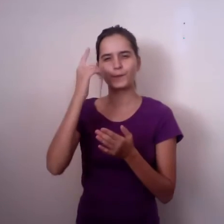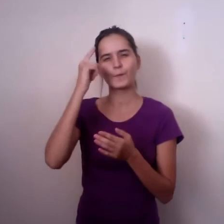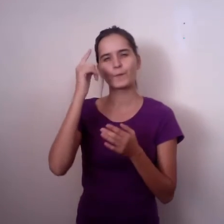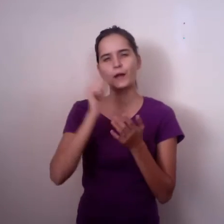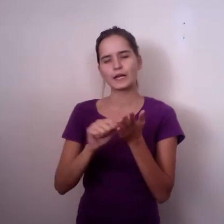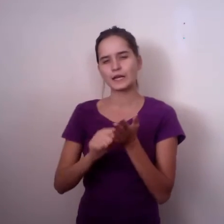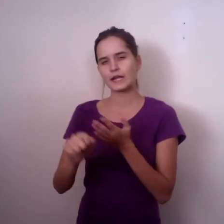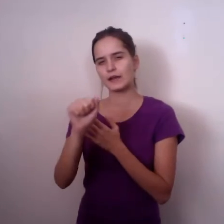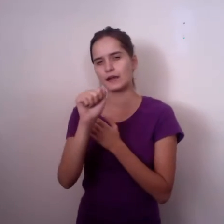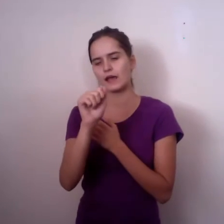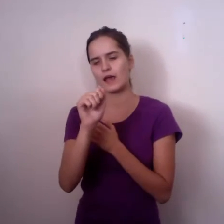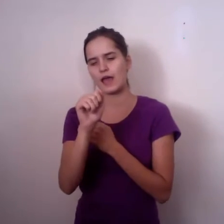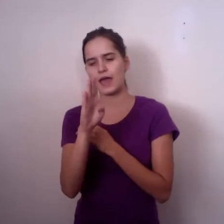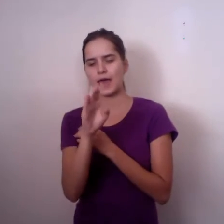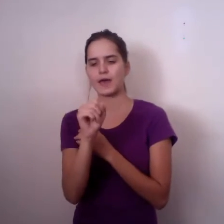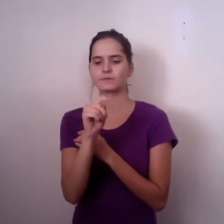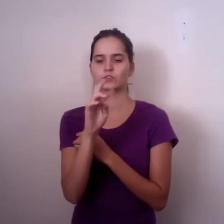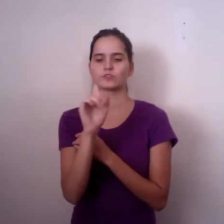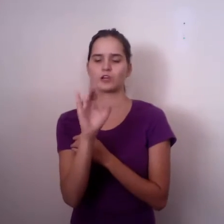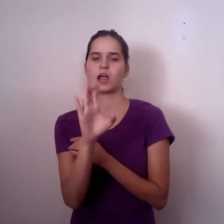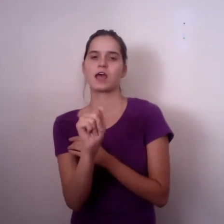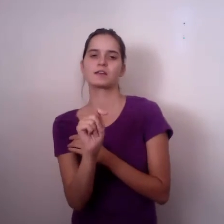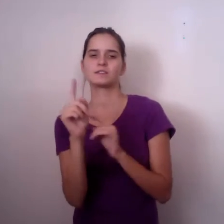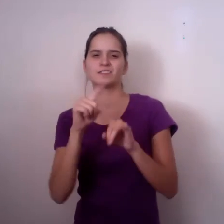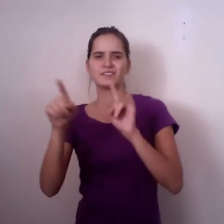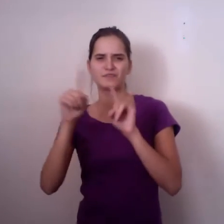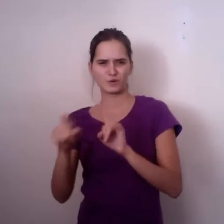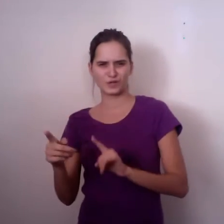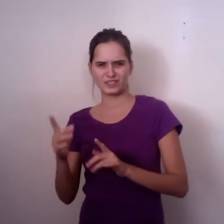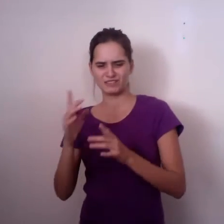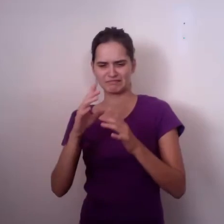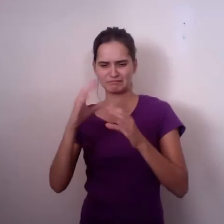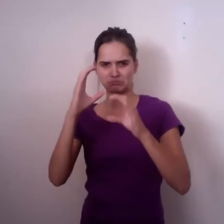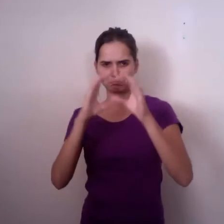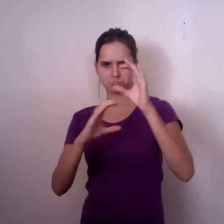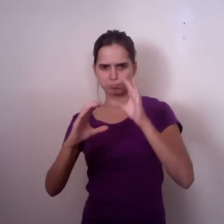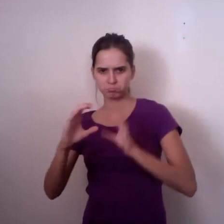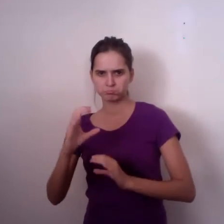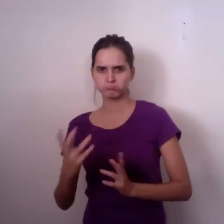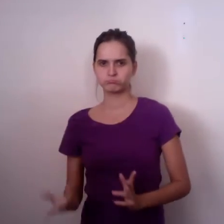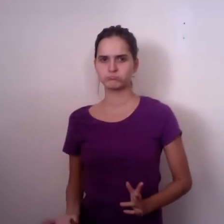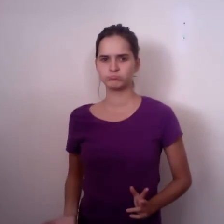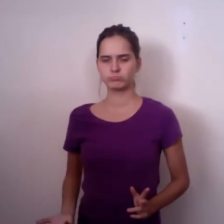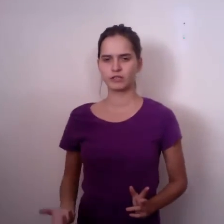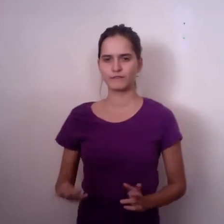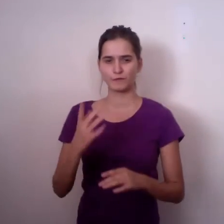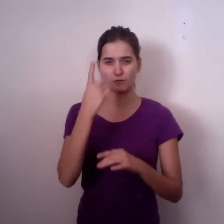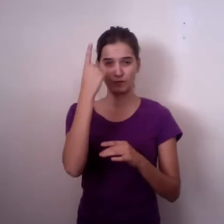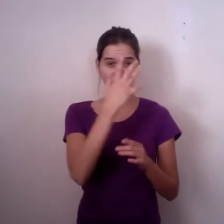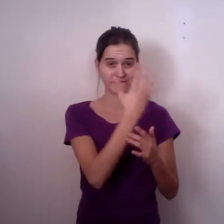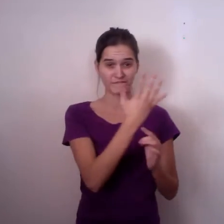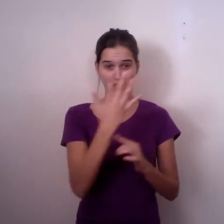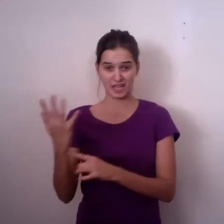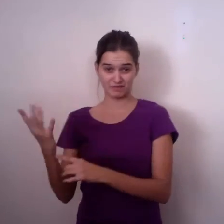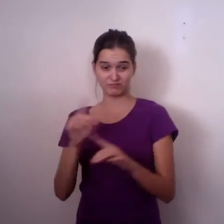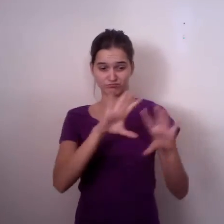and the different sections of the paper, how it should be arranged. And they did this, like I said, for 5 different content areas. So students then,